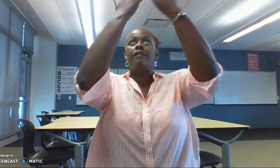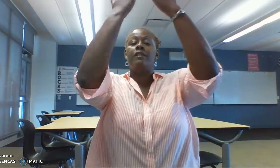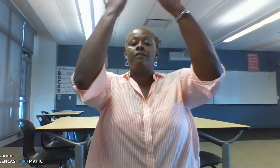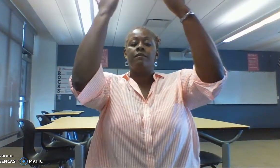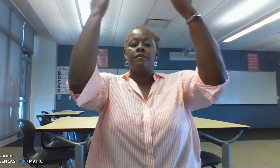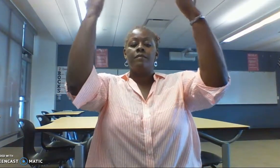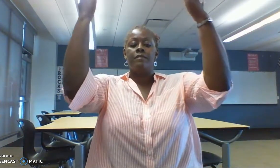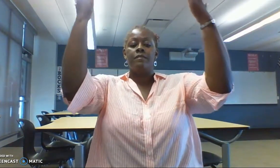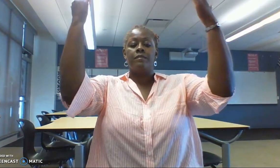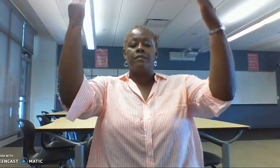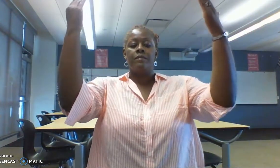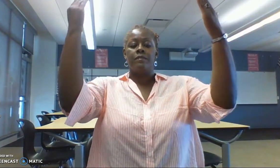heaven.